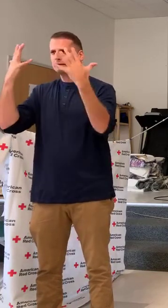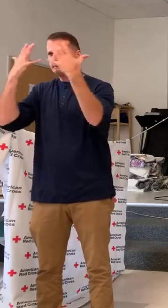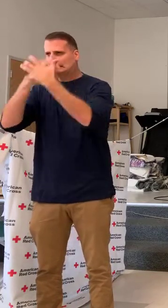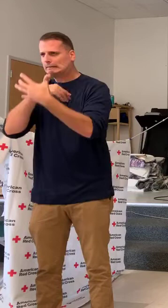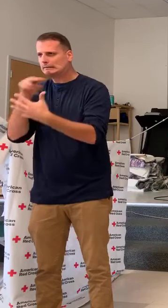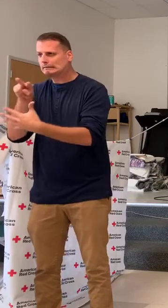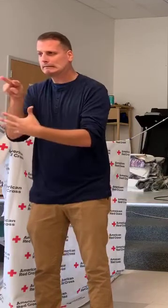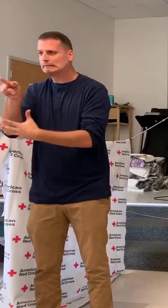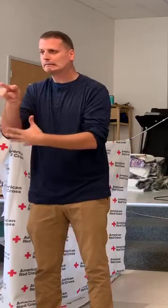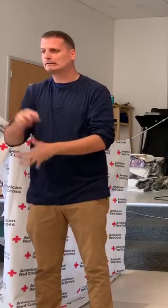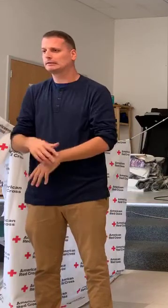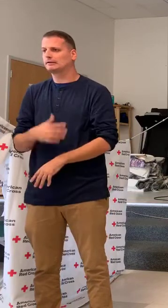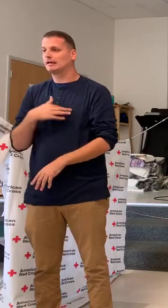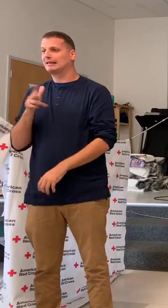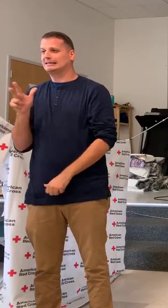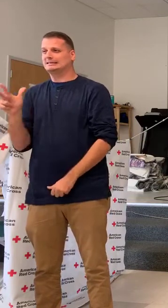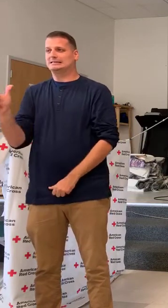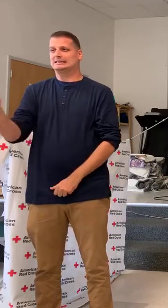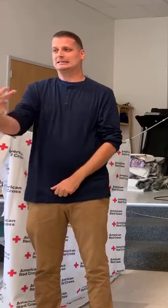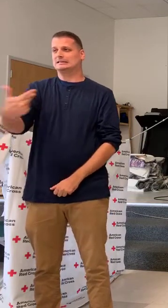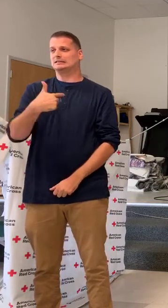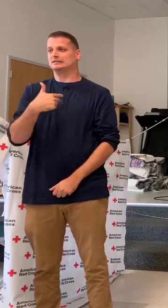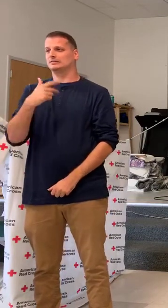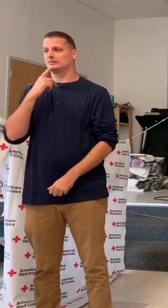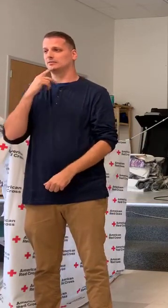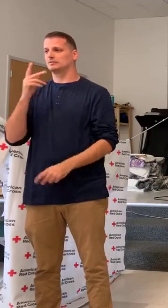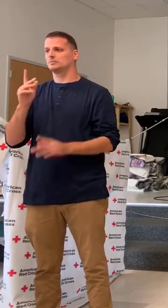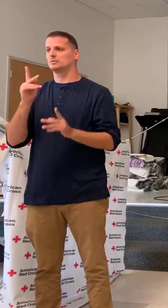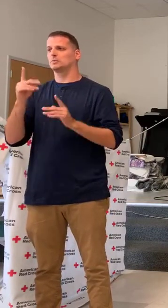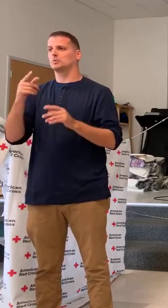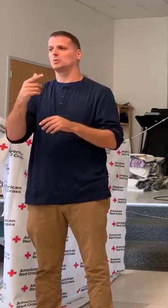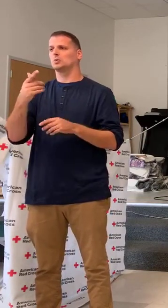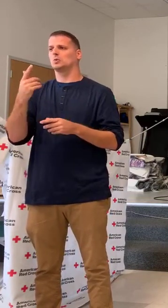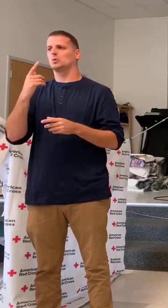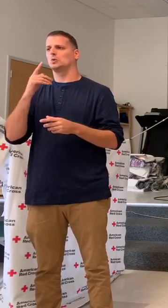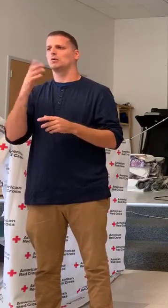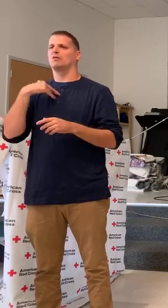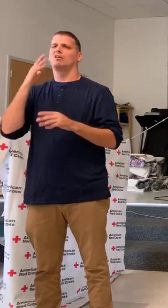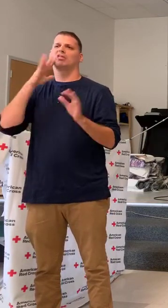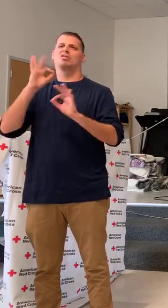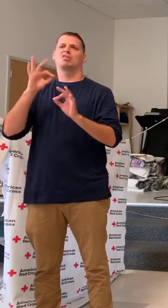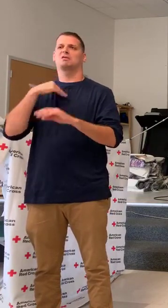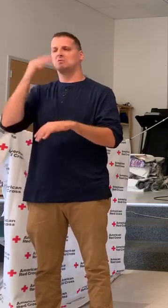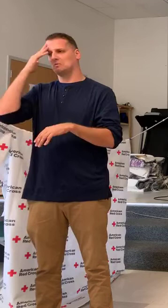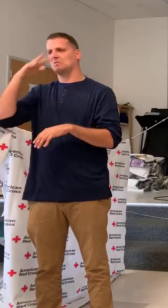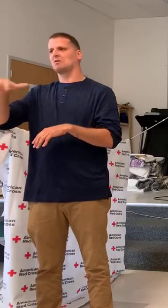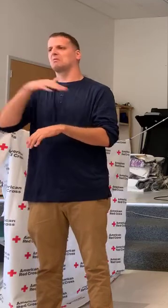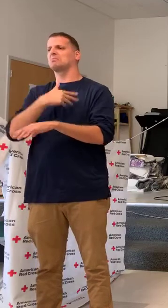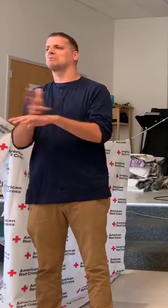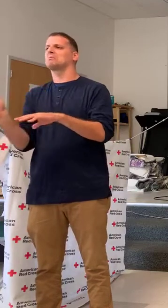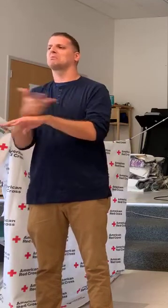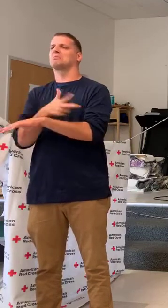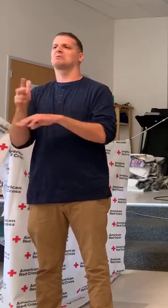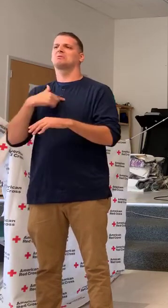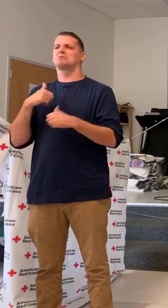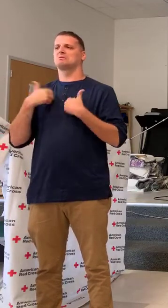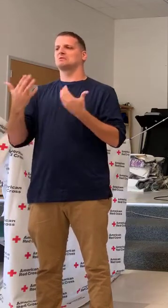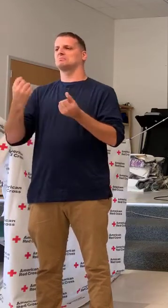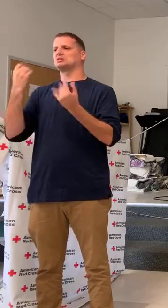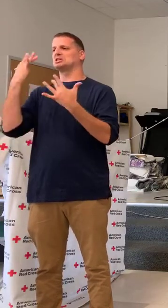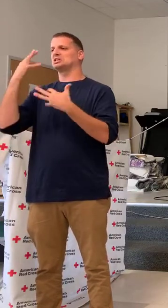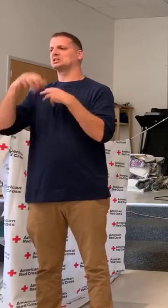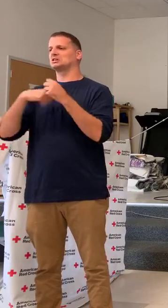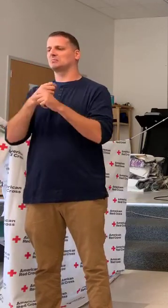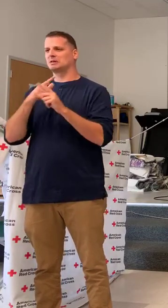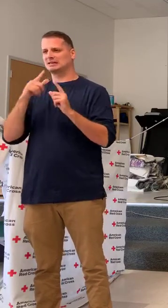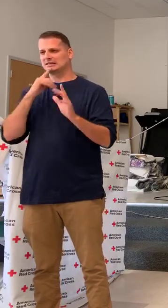And you've got people going way over the speed limit. You've got people thinking, I know this road like the back of my hand. I've lived here for a long time. I've driven a pilot